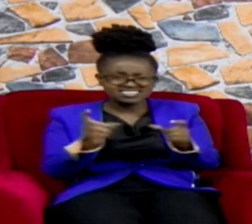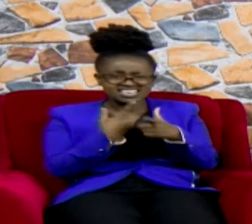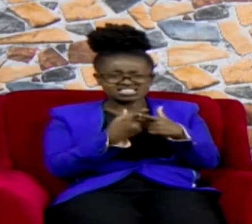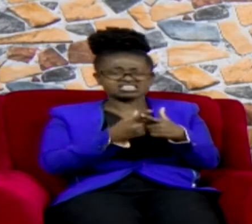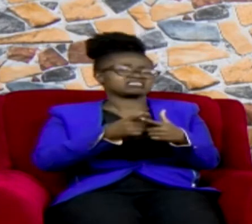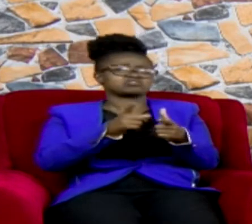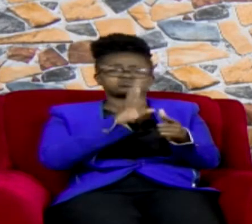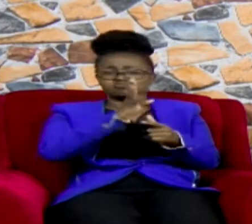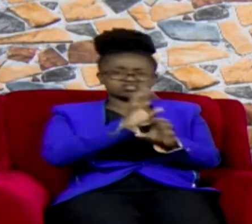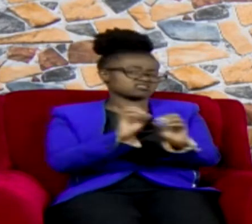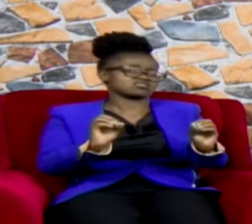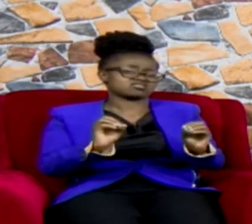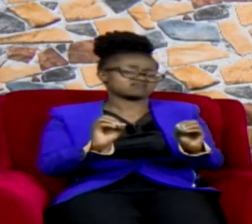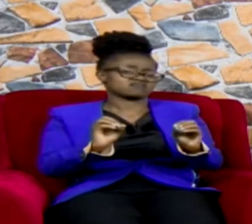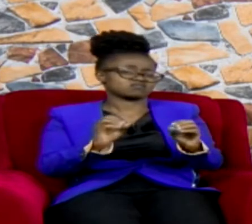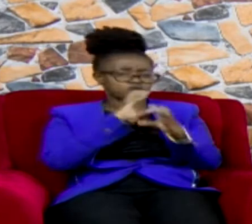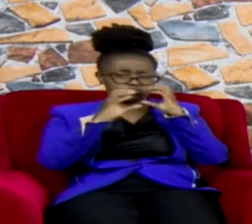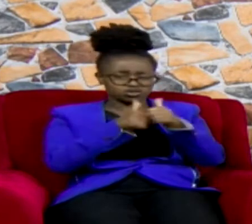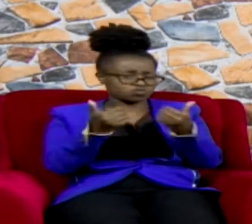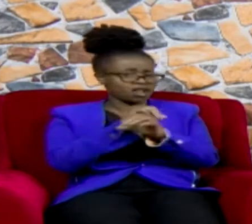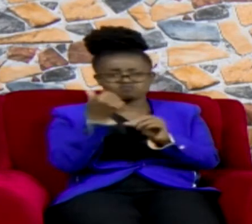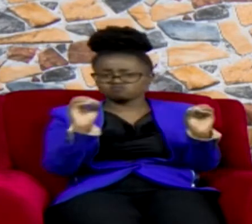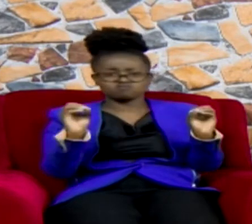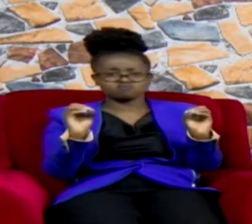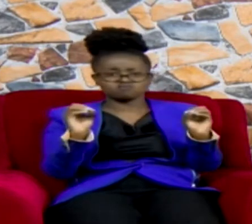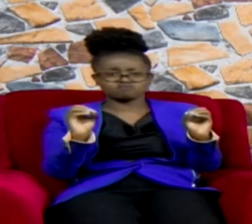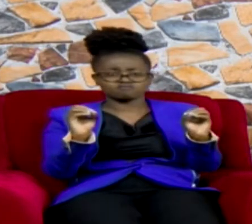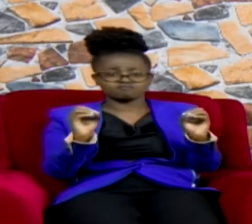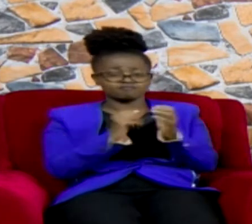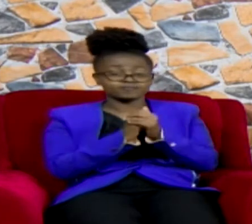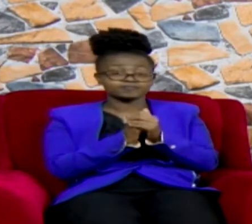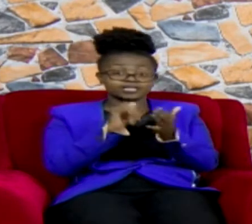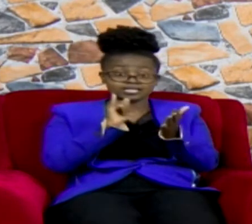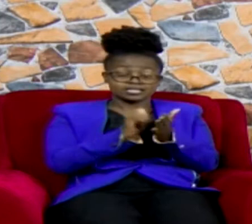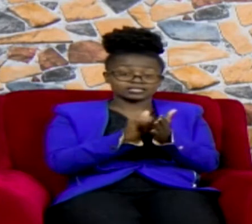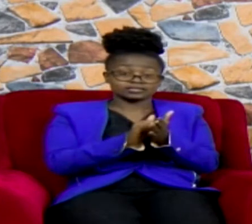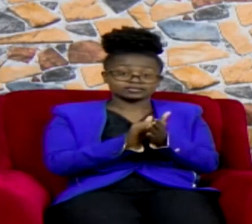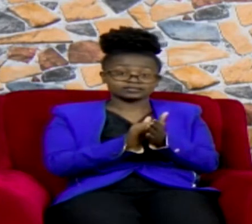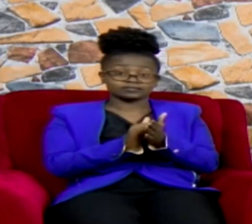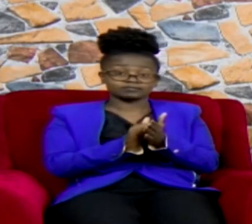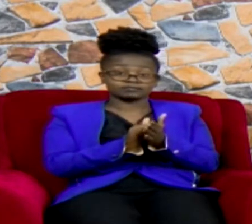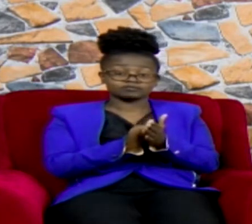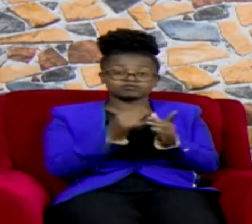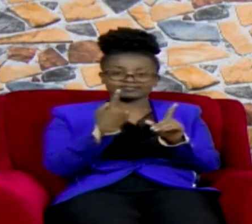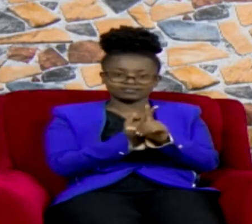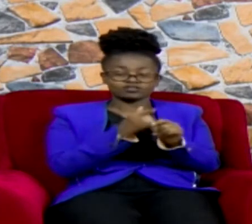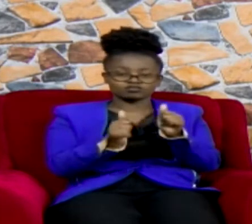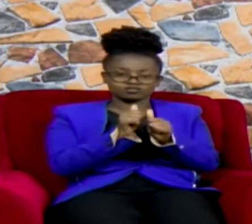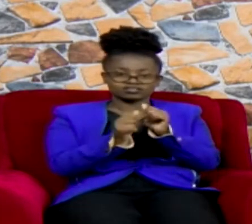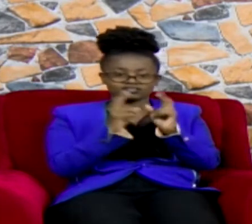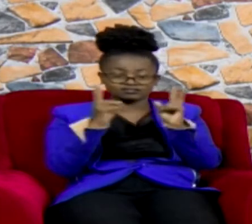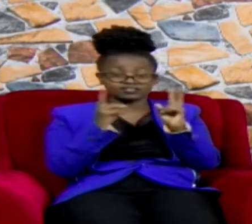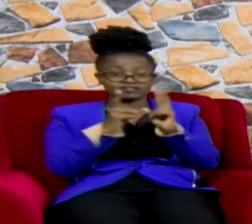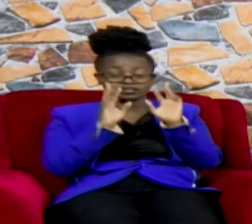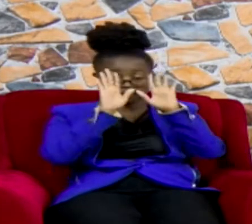not speaking or you're not communicating. So that's the major single difference, which is very,